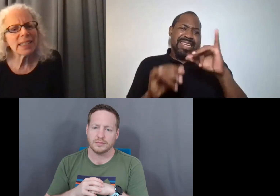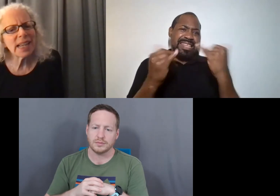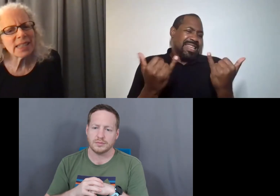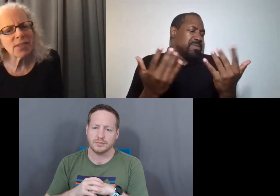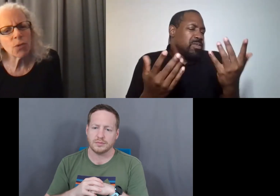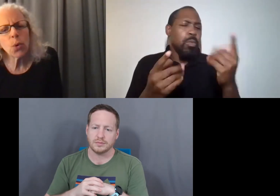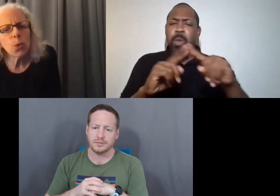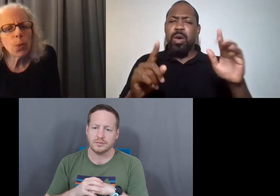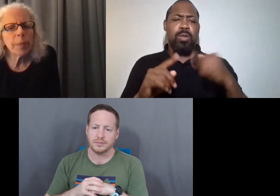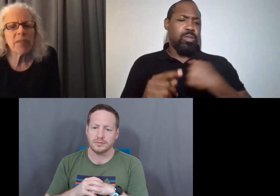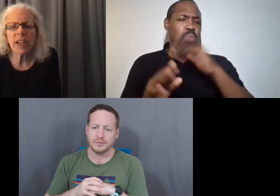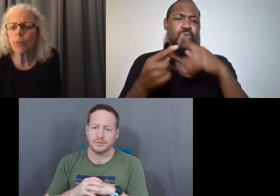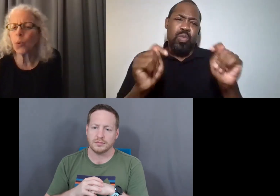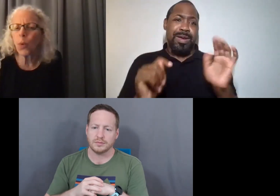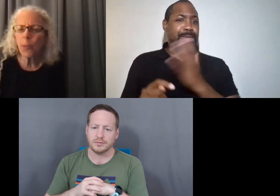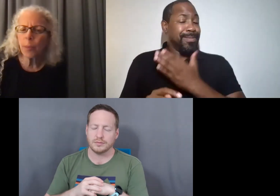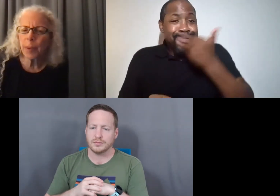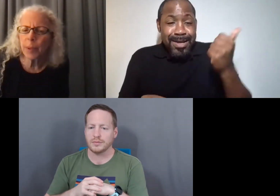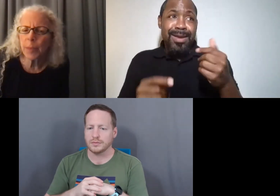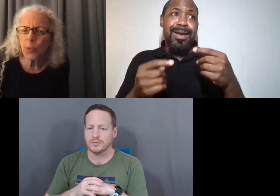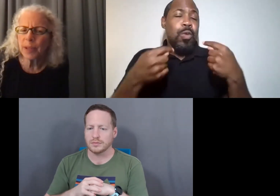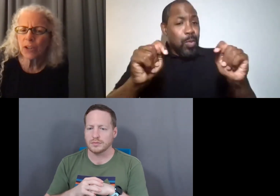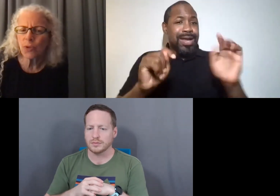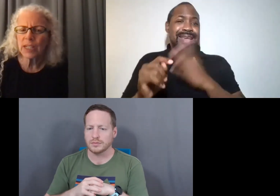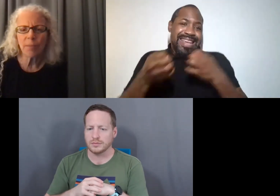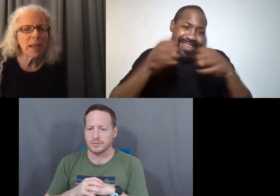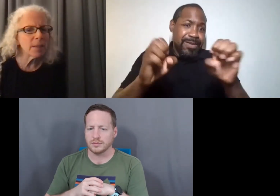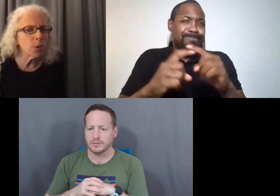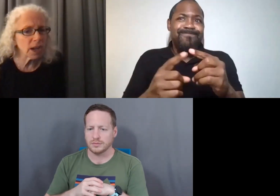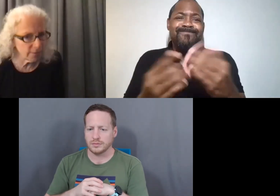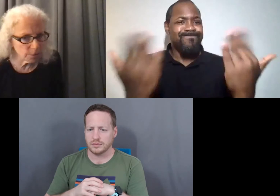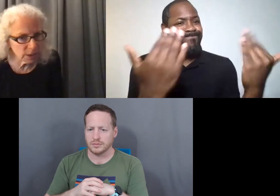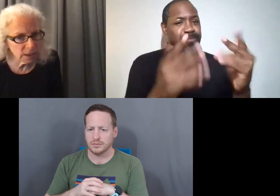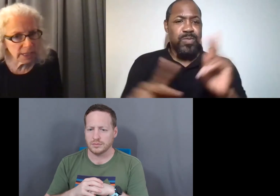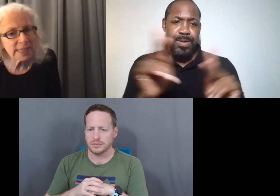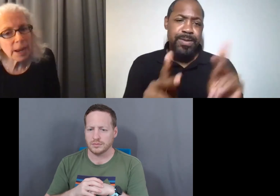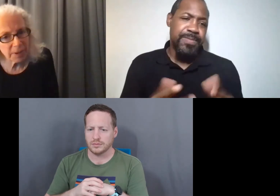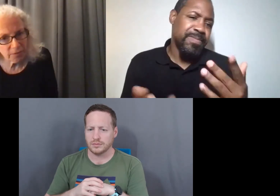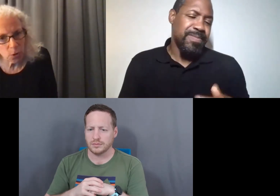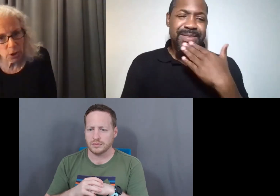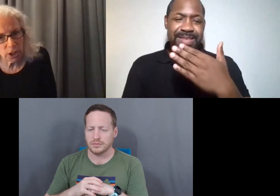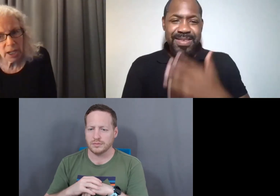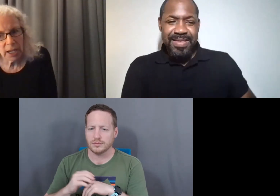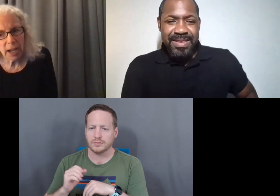sense of who would be available, what would be people would be interested in, make them more comfortable in stepping forward.